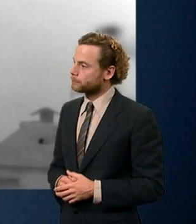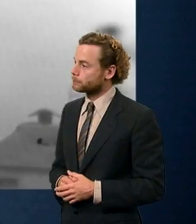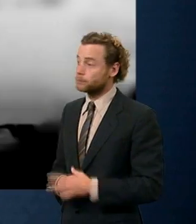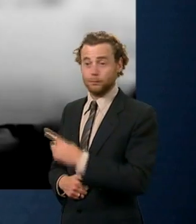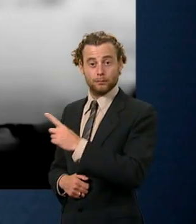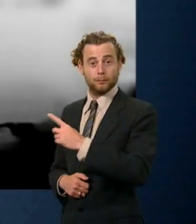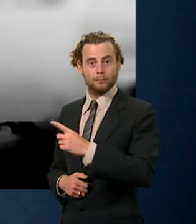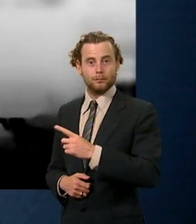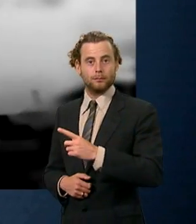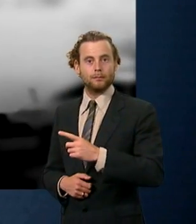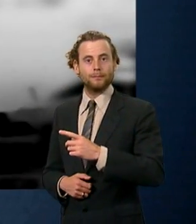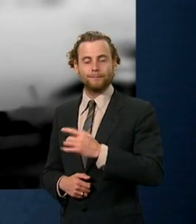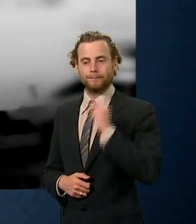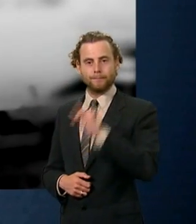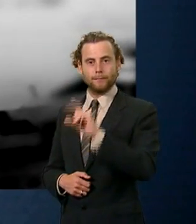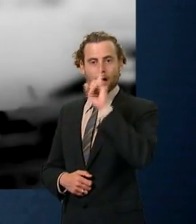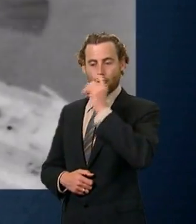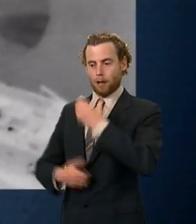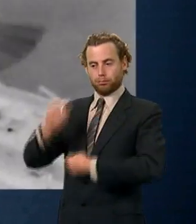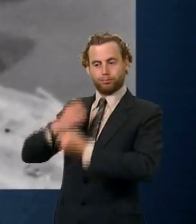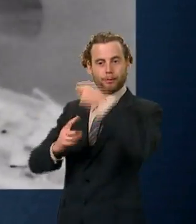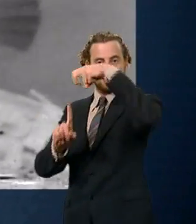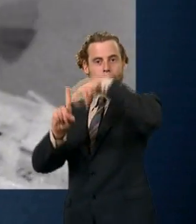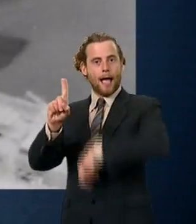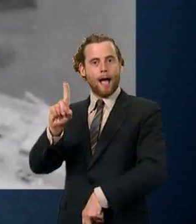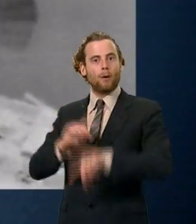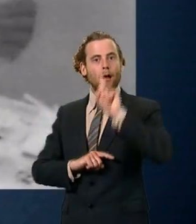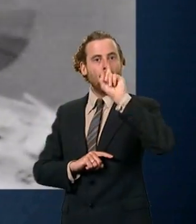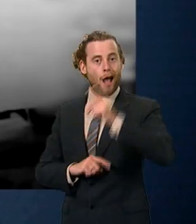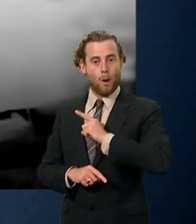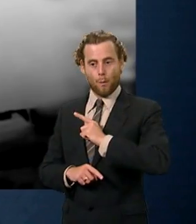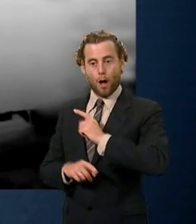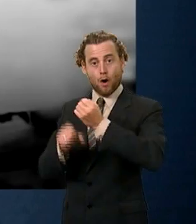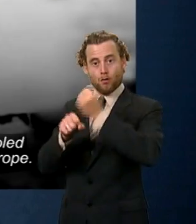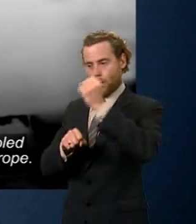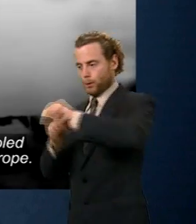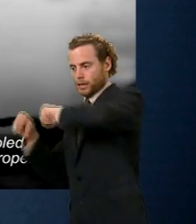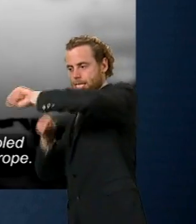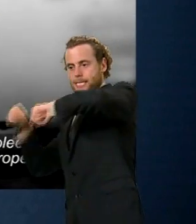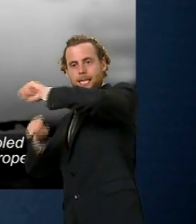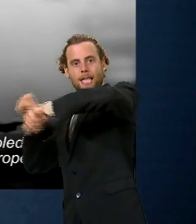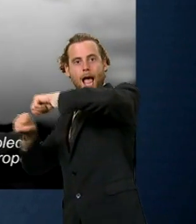They couldn't abseil down. The people below had tied the rope to the ship's antenna.